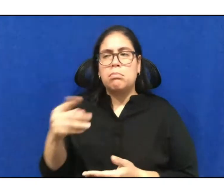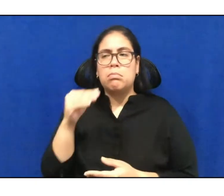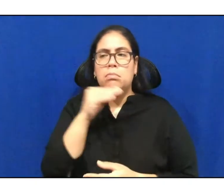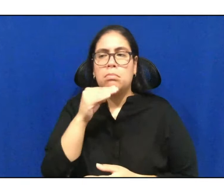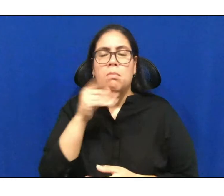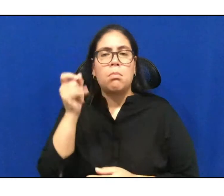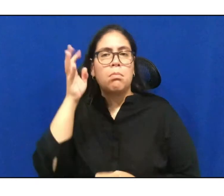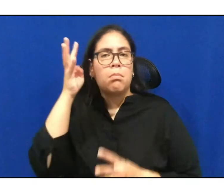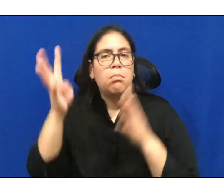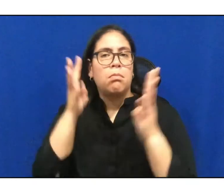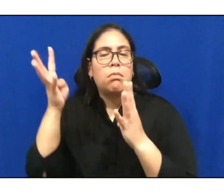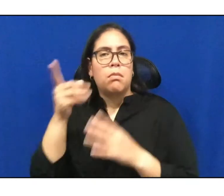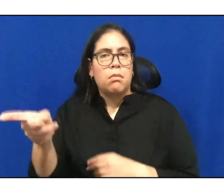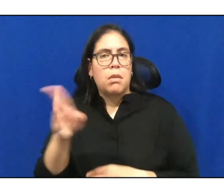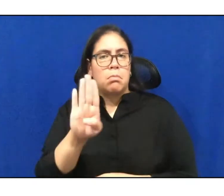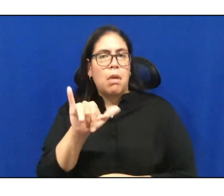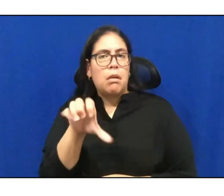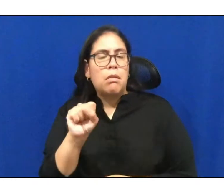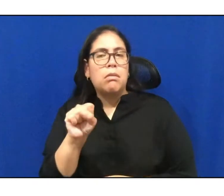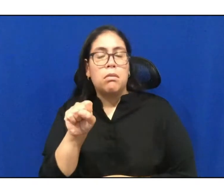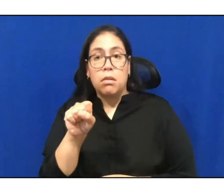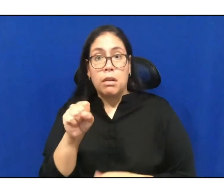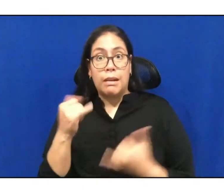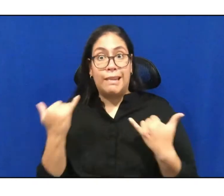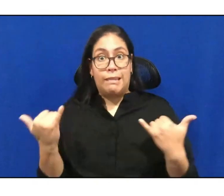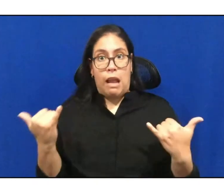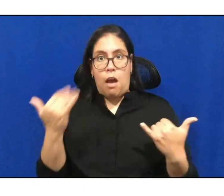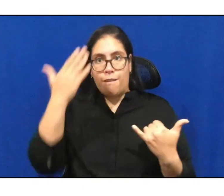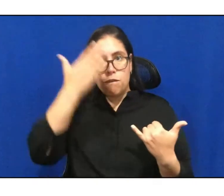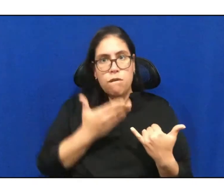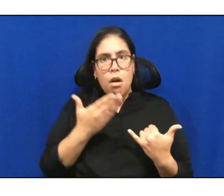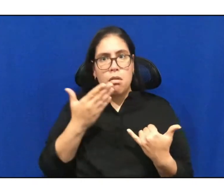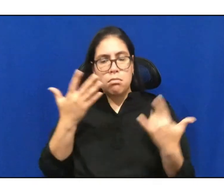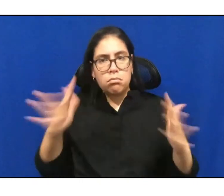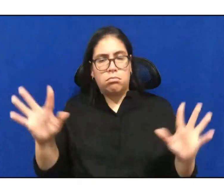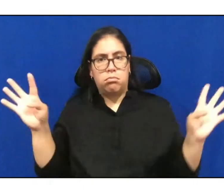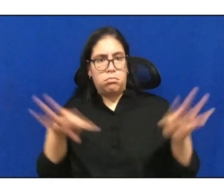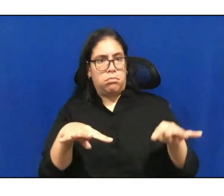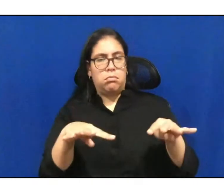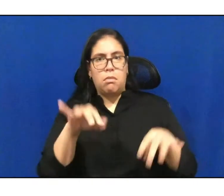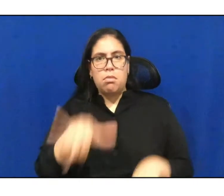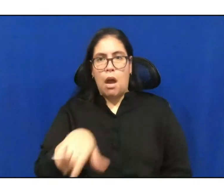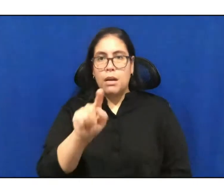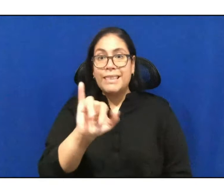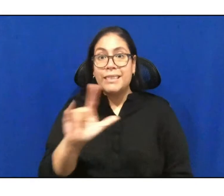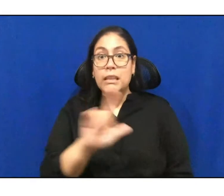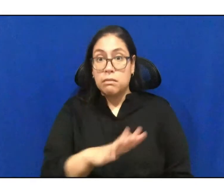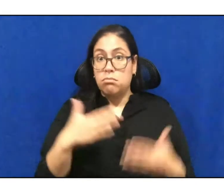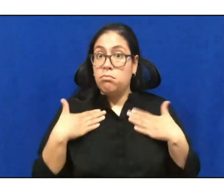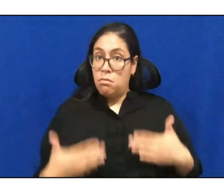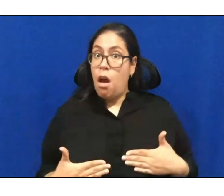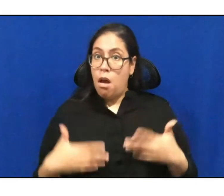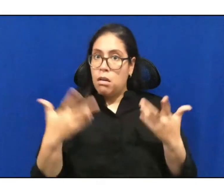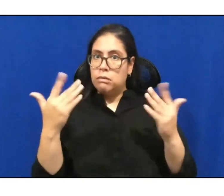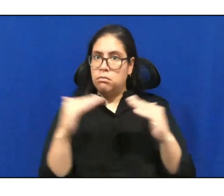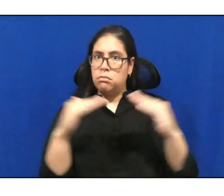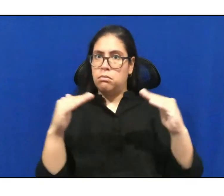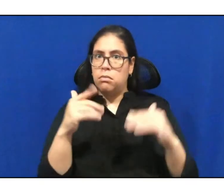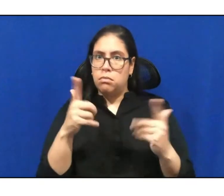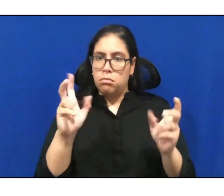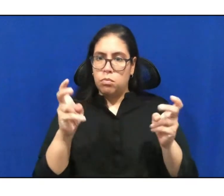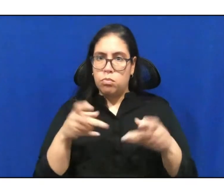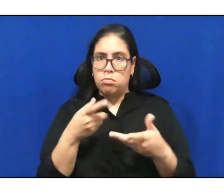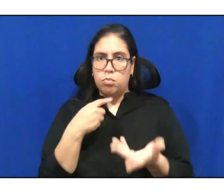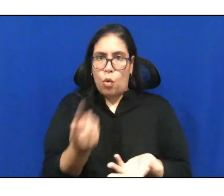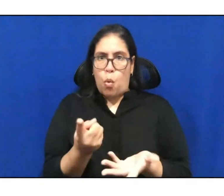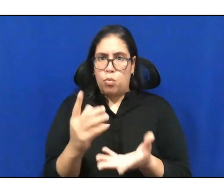And here, in front of everyone, and I think that's what Till's body did too, is it told a story that